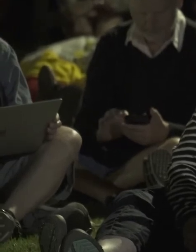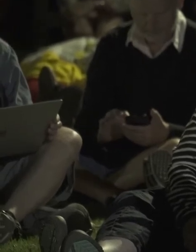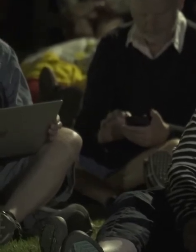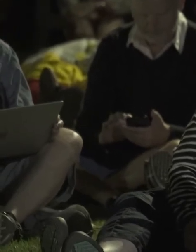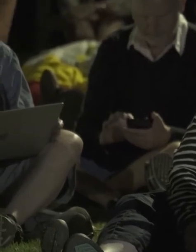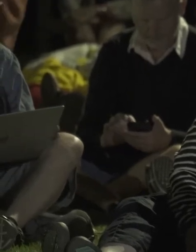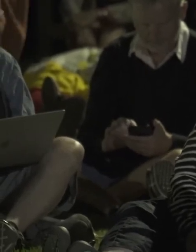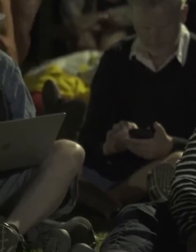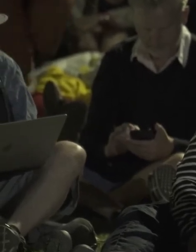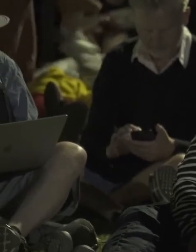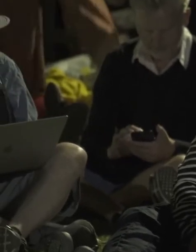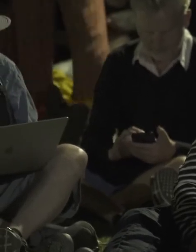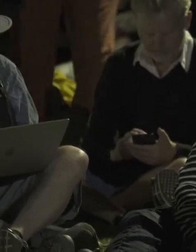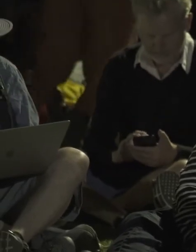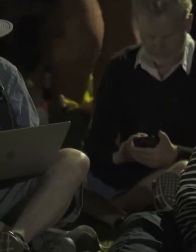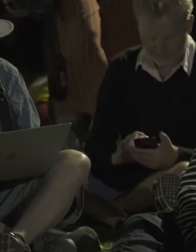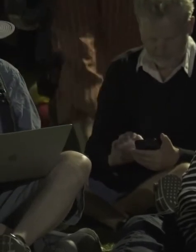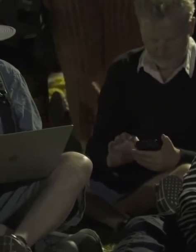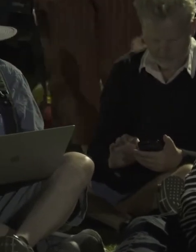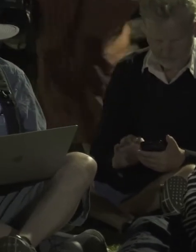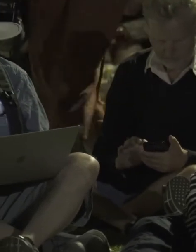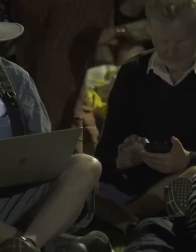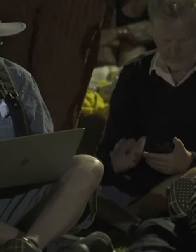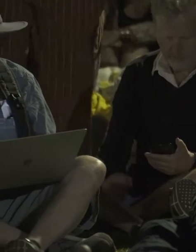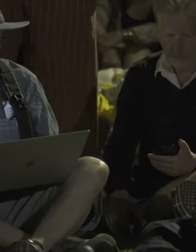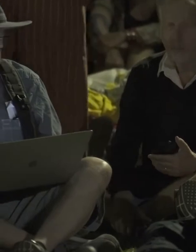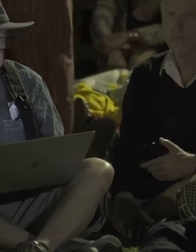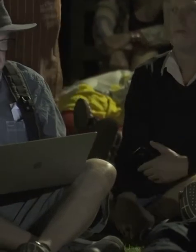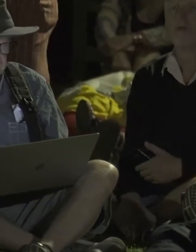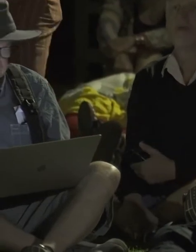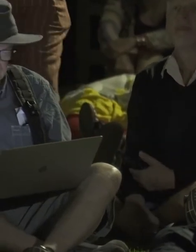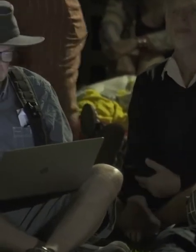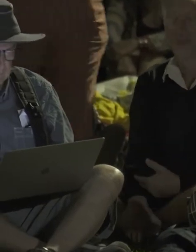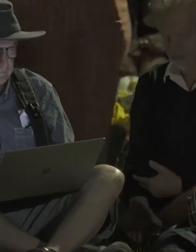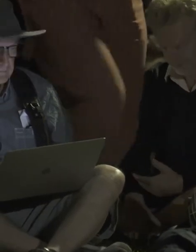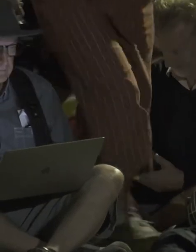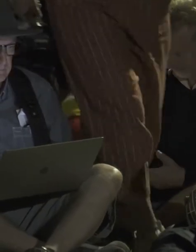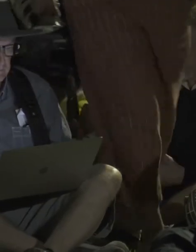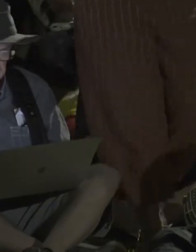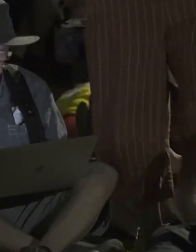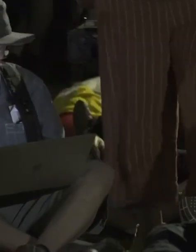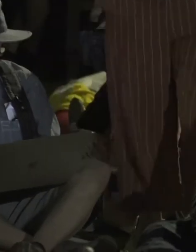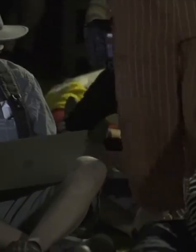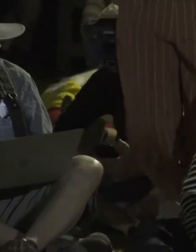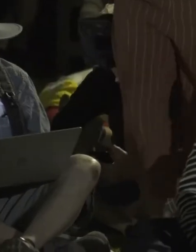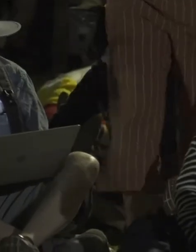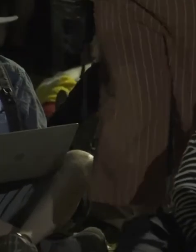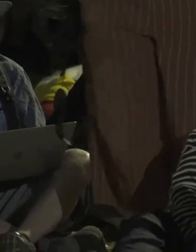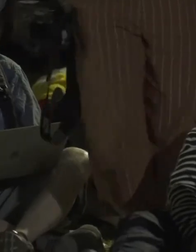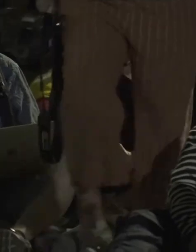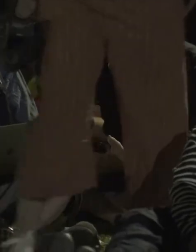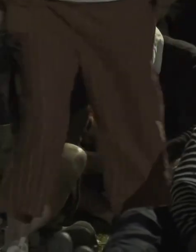Anei mātou ngā uri whakaheke, e inui ana kia koutou ngā mātua mai rā anō,